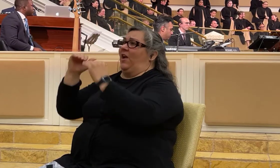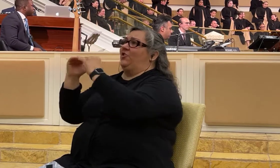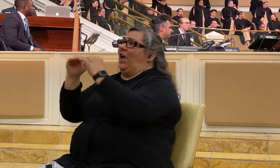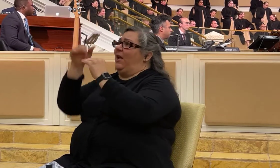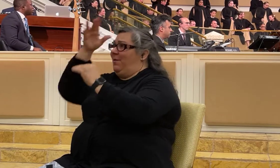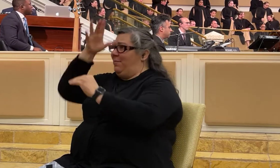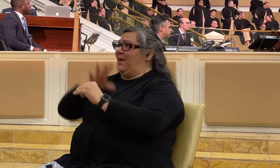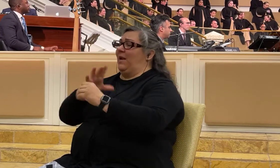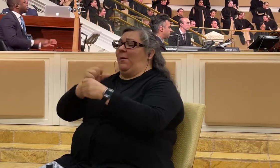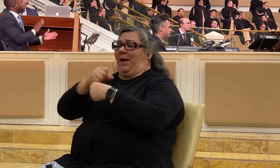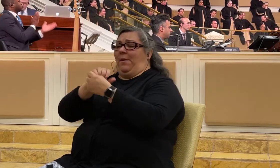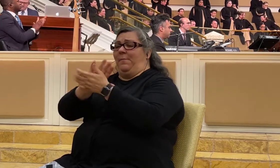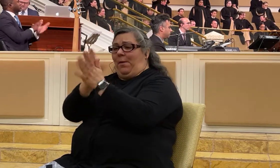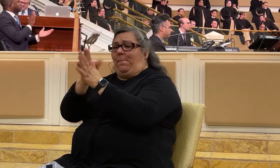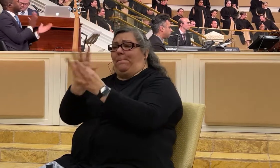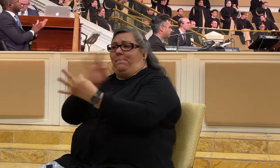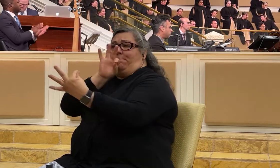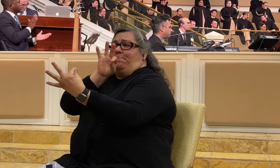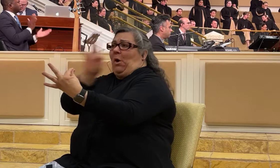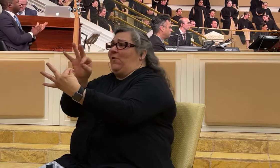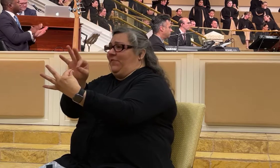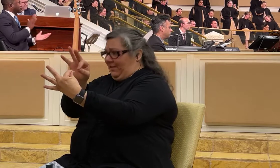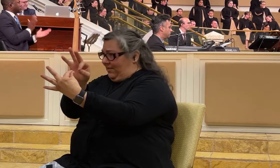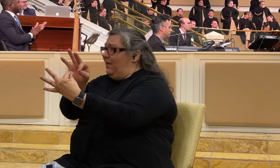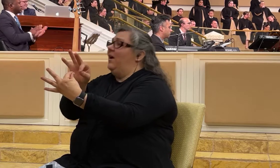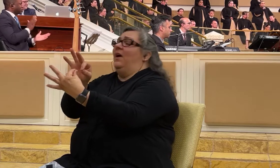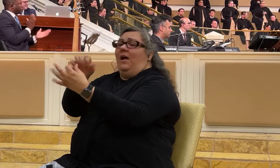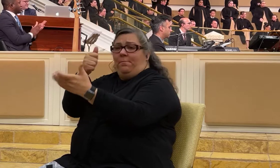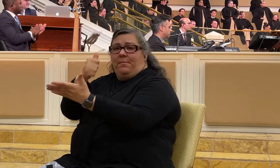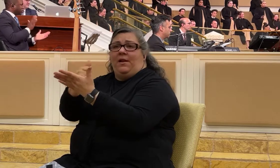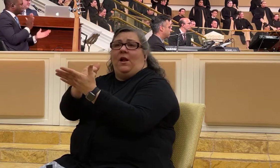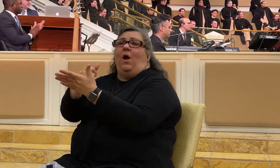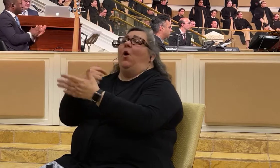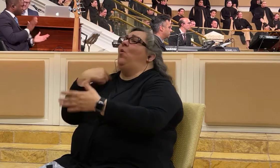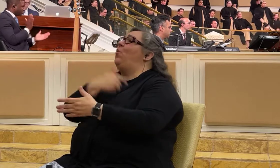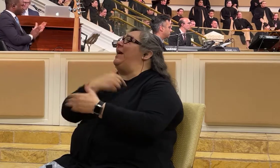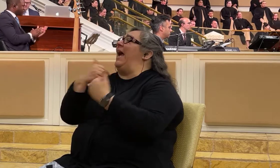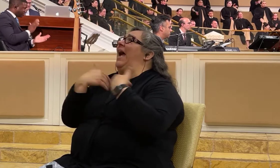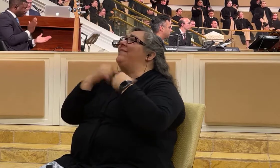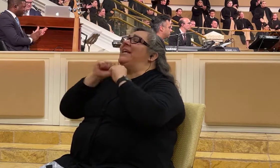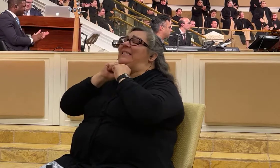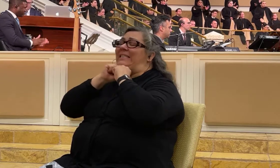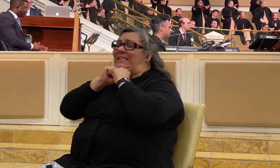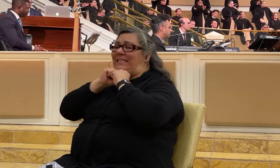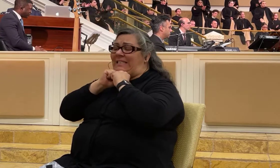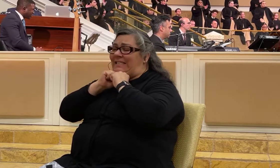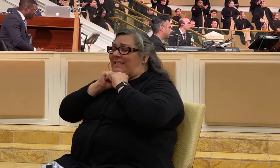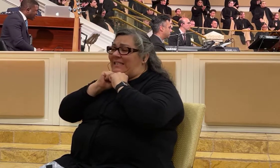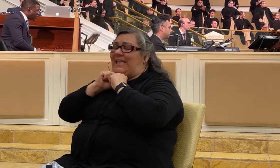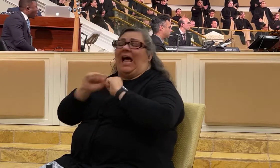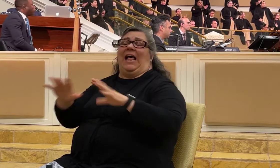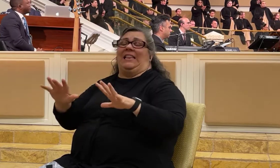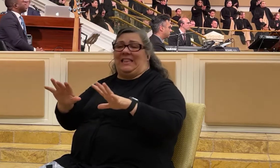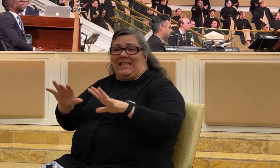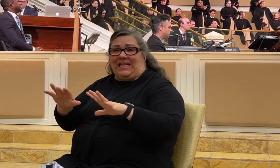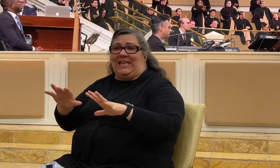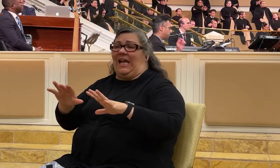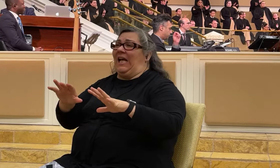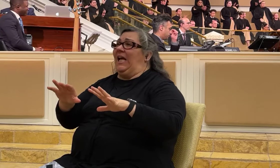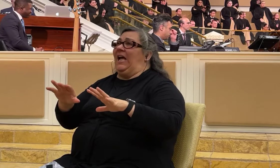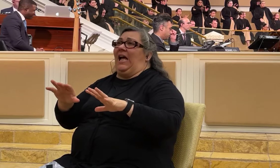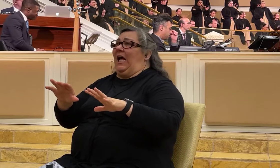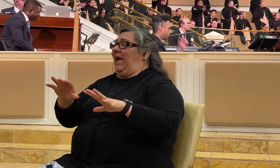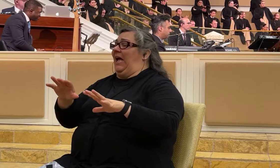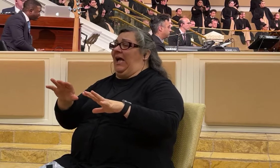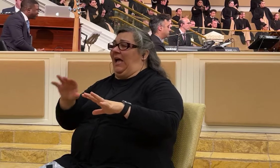a perfect and a dynamic perfection. Amen. We don't have nothing to take the top head about.